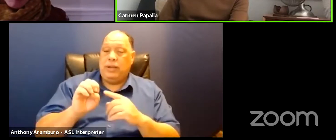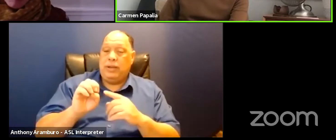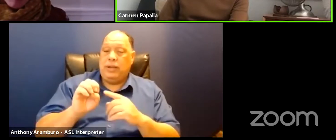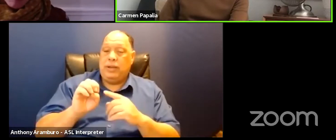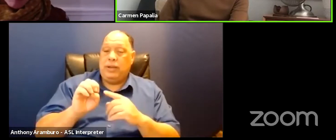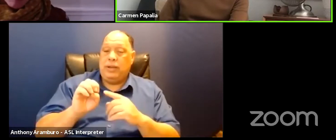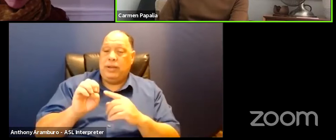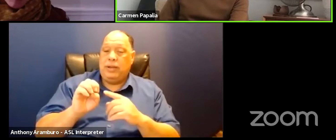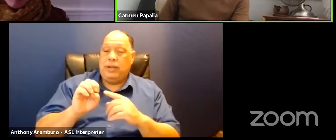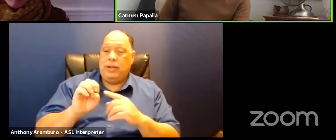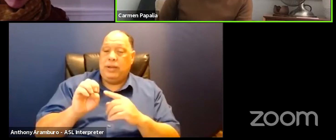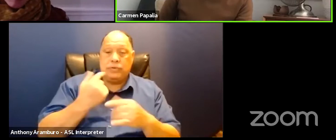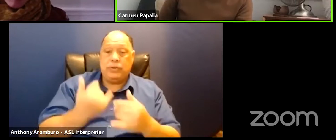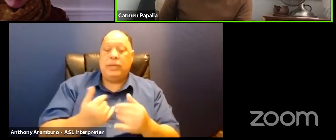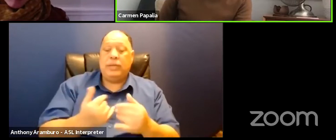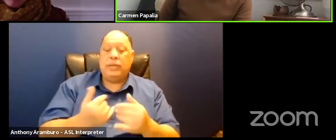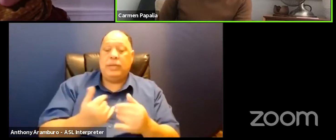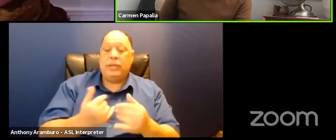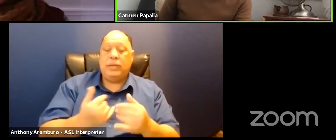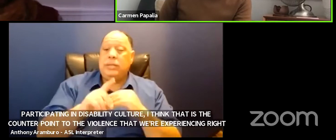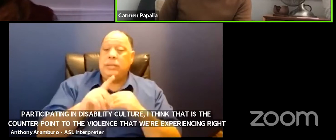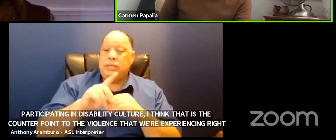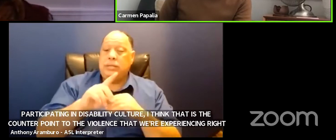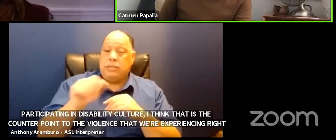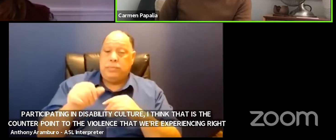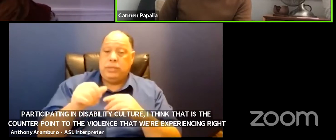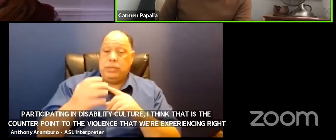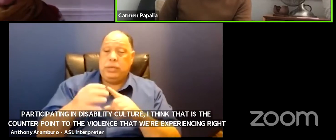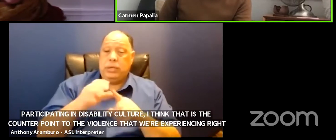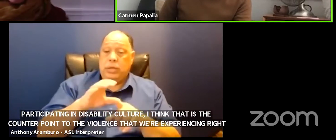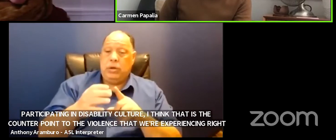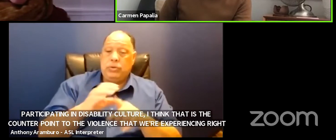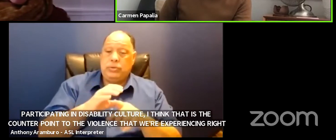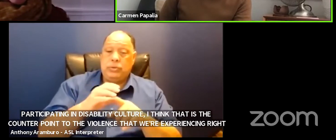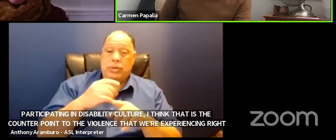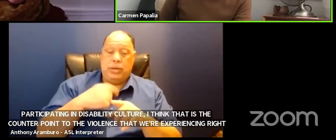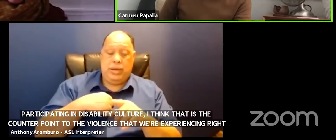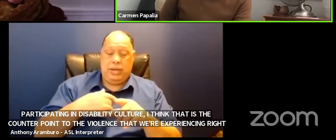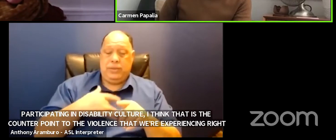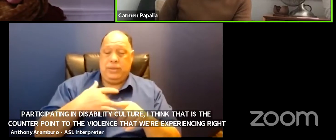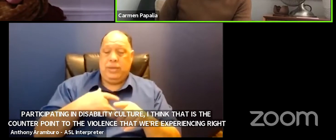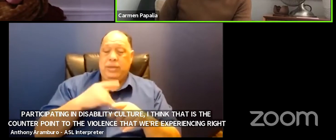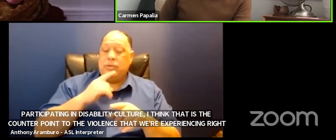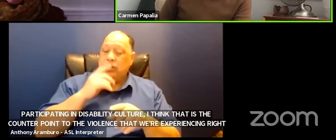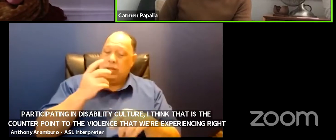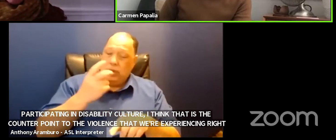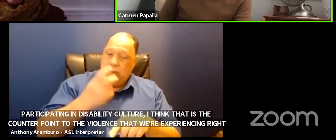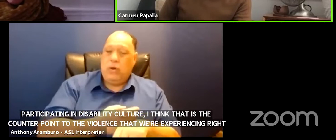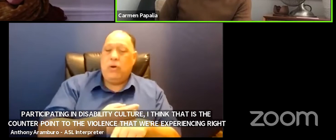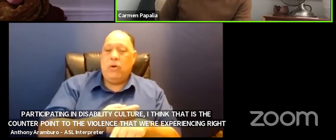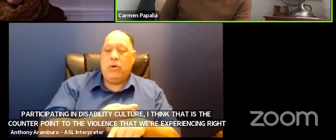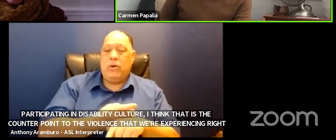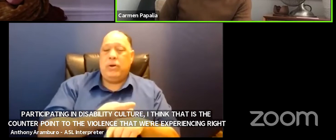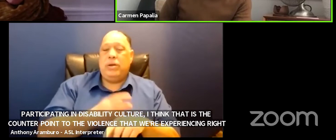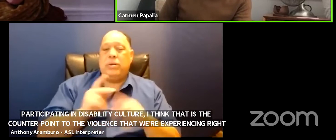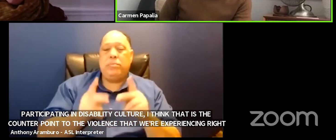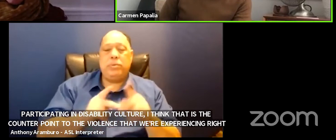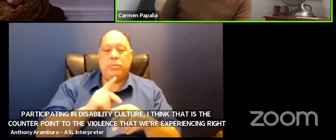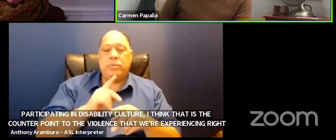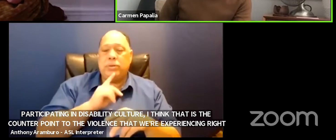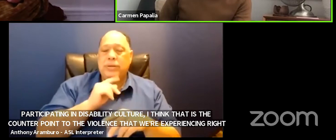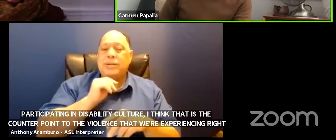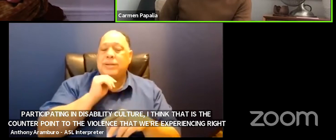now is disability culture. And I think it's really hard. I think people are not going to